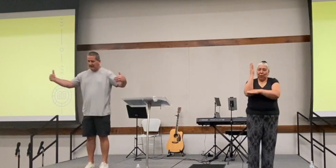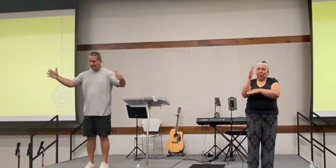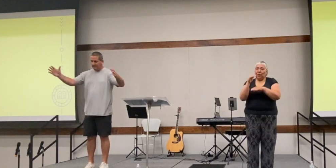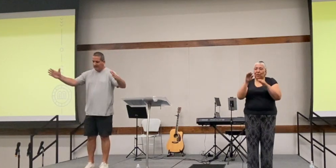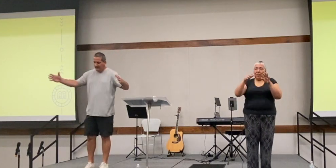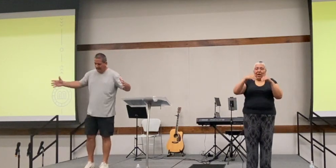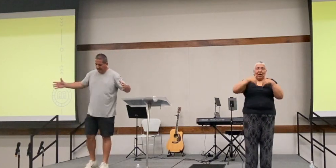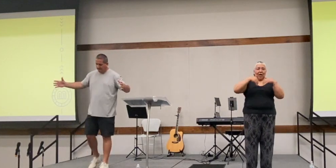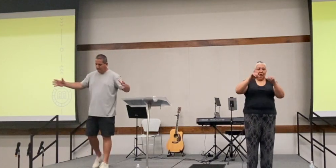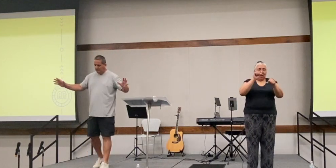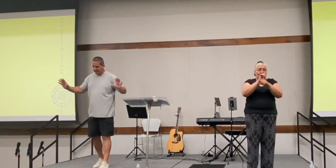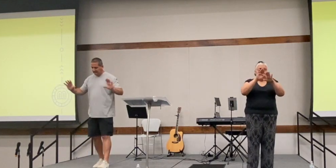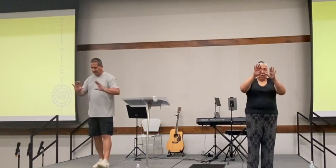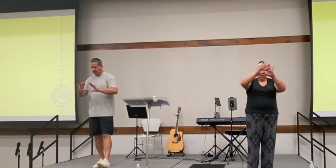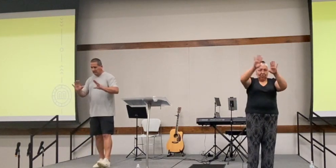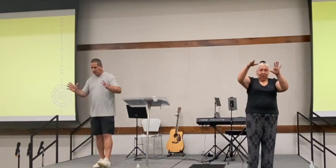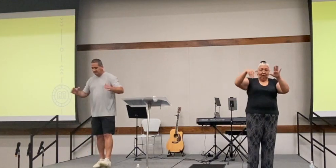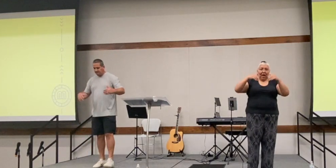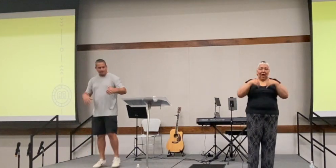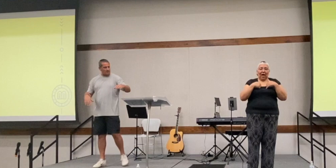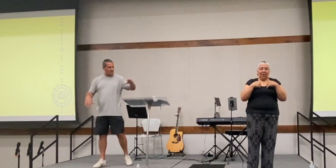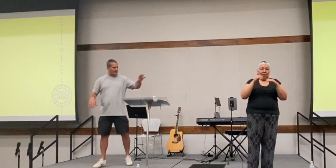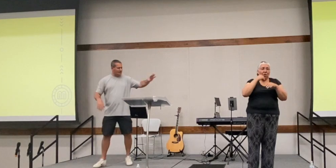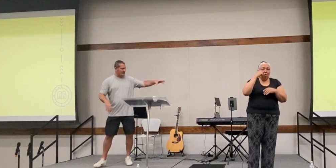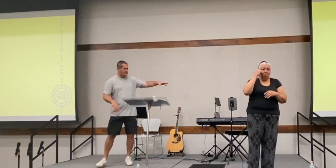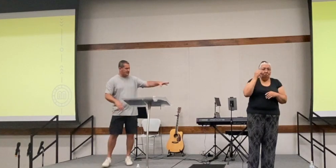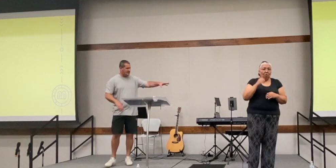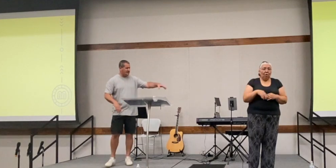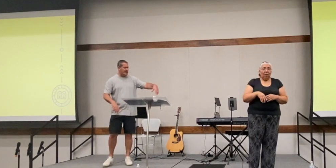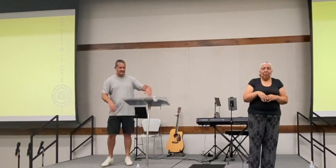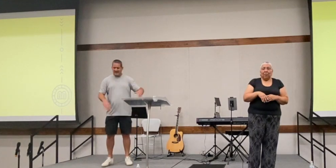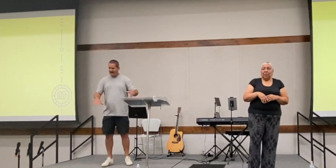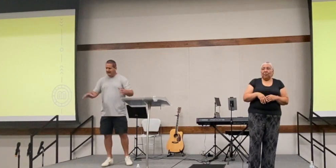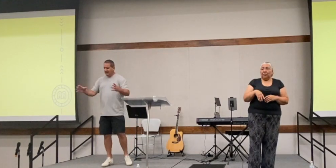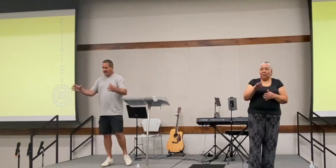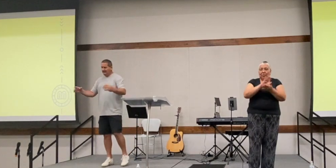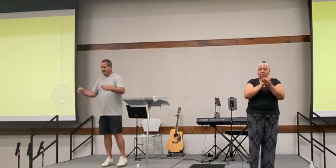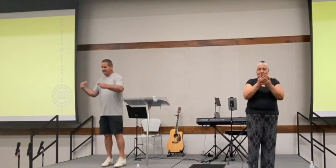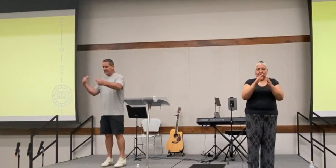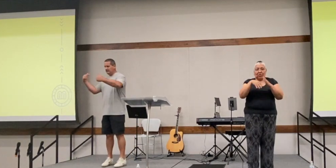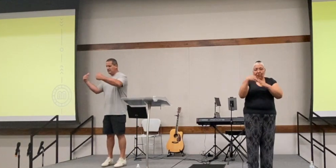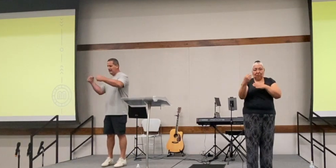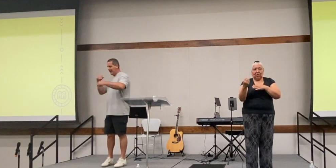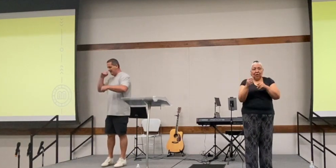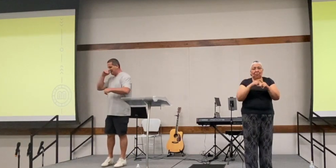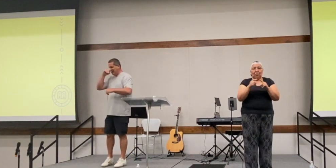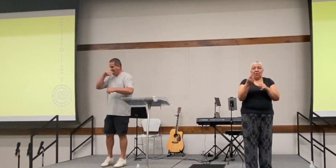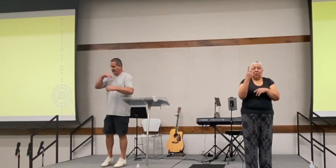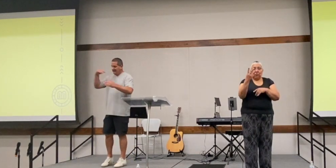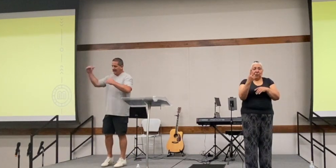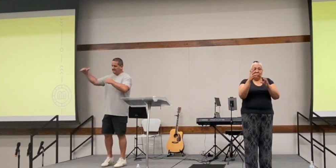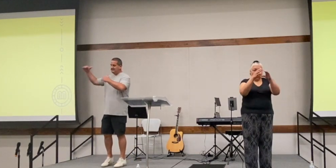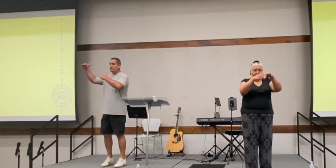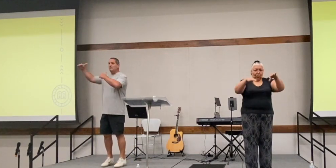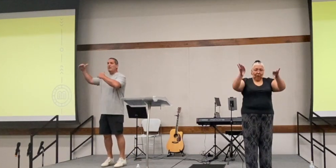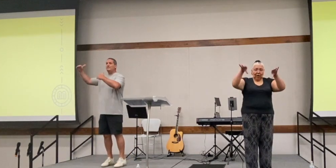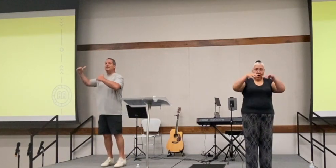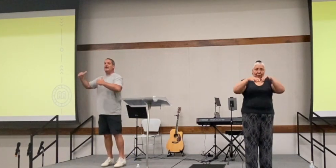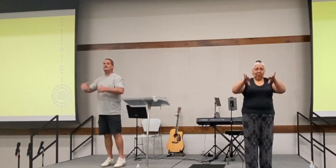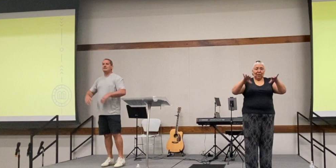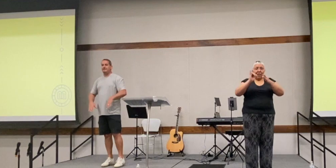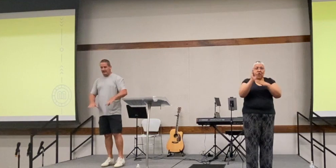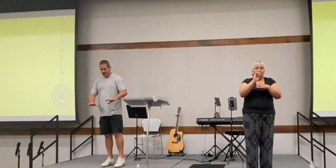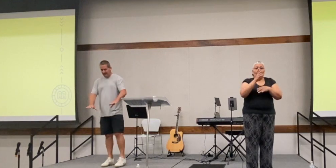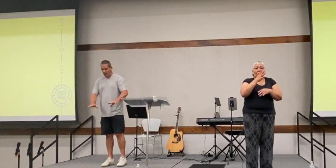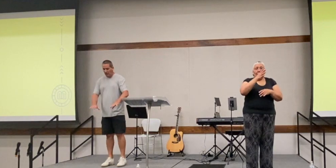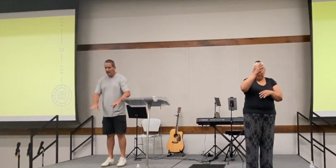into the mountain, and they built their little home. Their kitchens are on the outside. On the inside were two hammocks. And the hammocks is where mom and